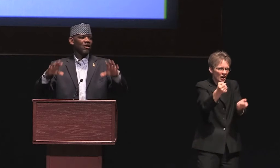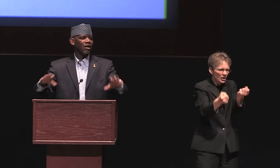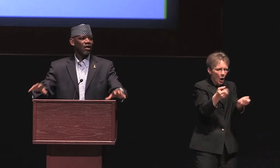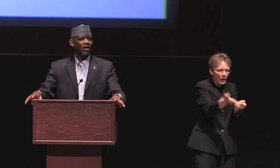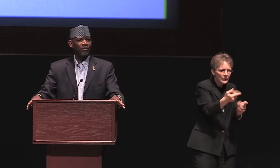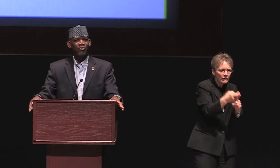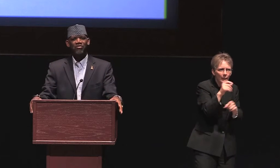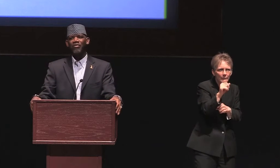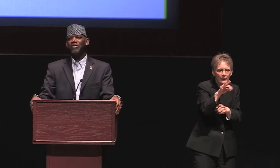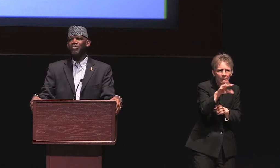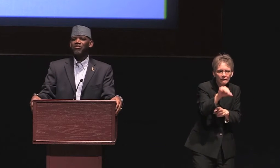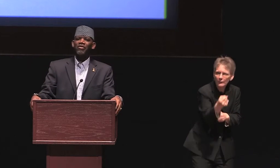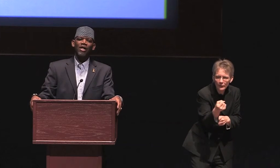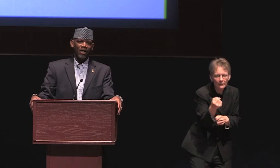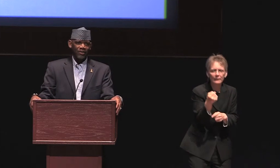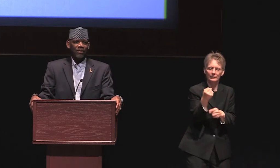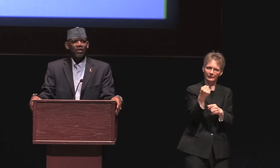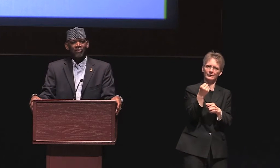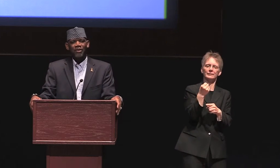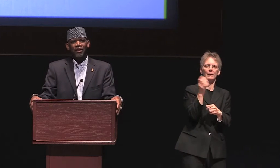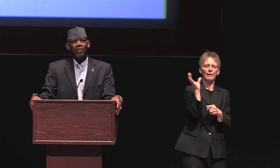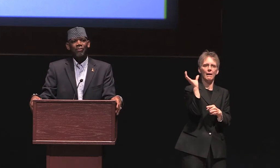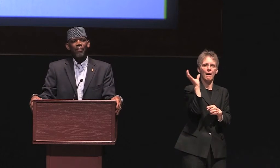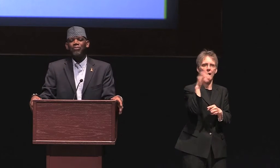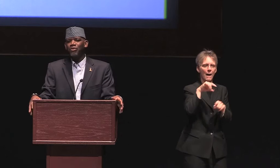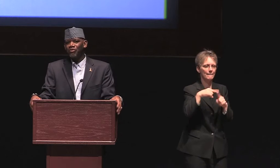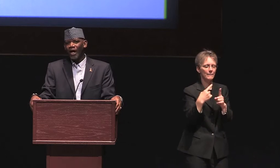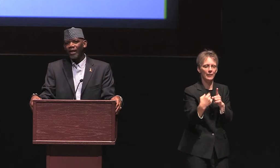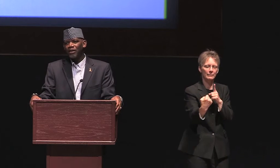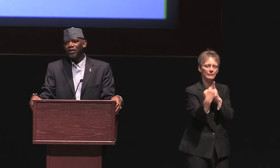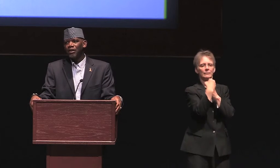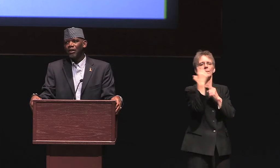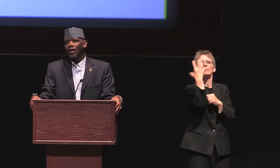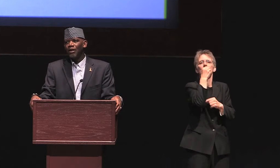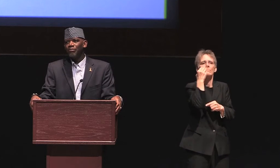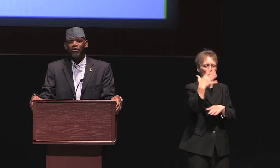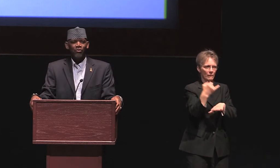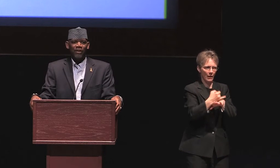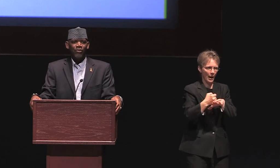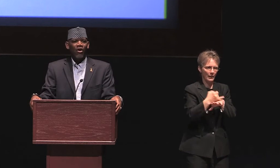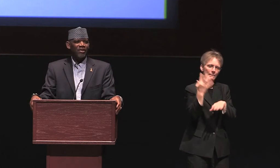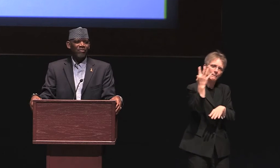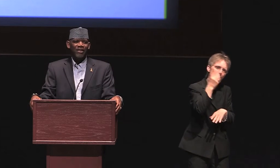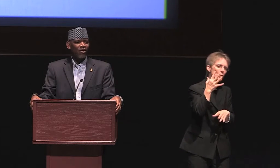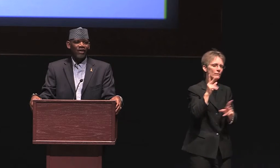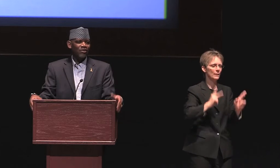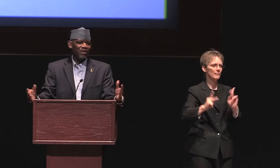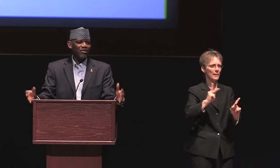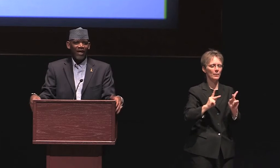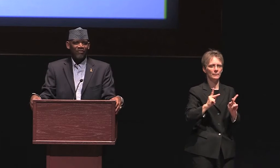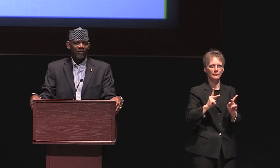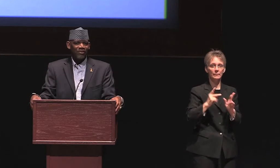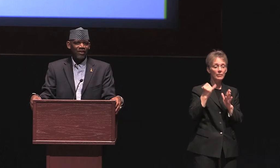50s. It was very odd, but beautiful island, beautiful people, artists making art. Do